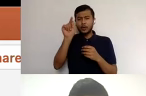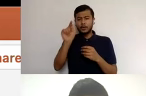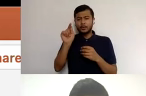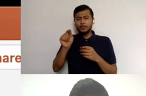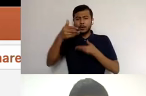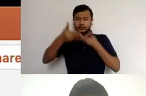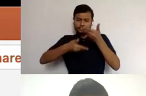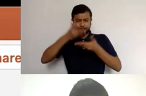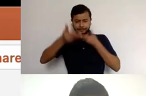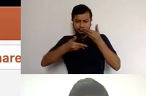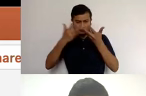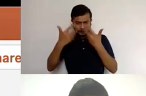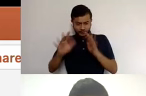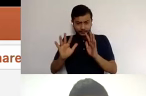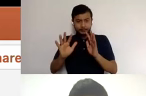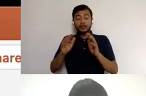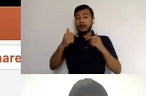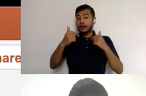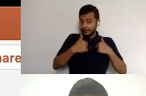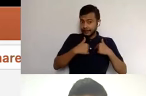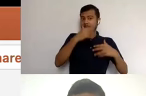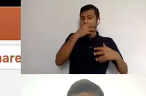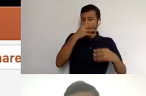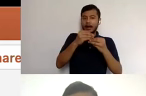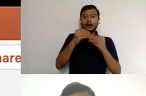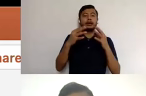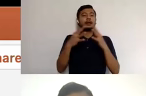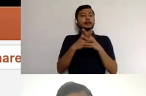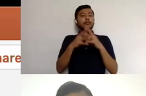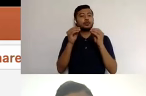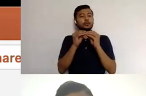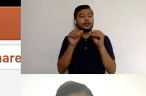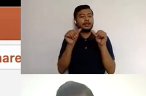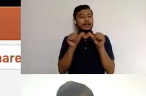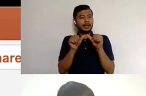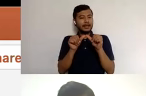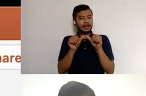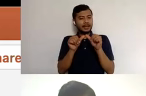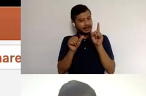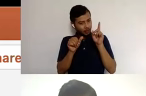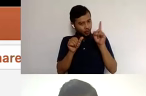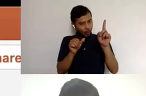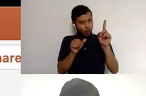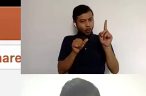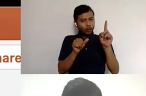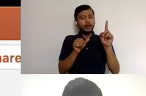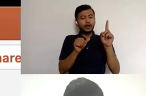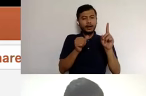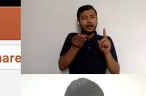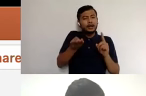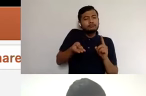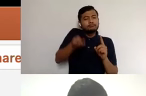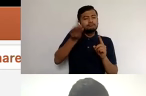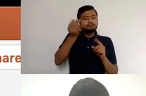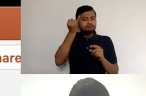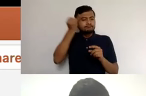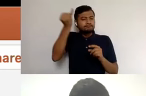from the Wireless Broadband Alliance perspective, together with some things that we're working on at AT&T.